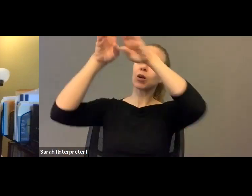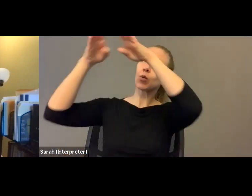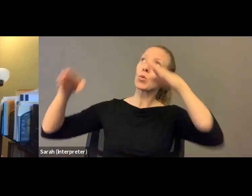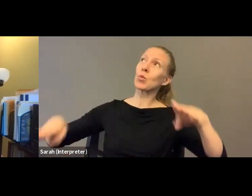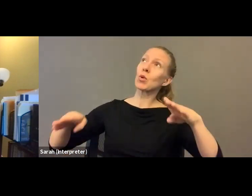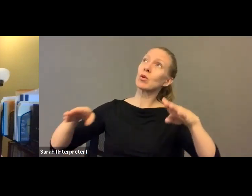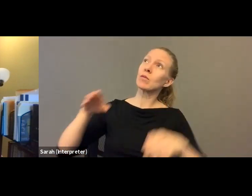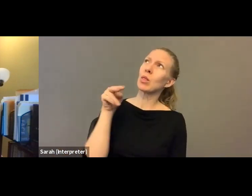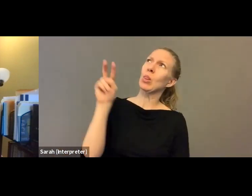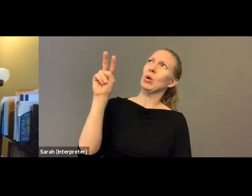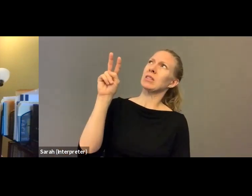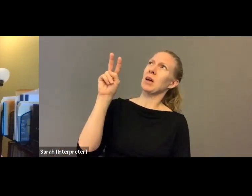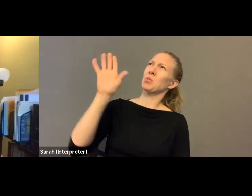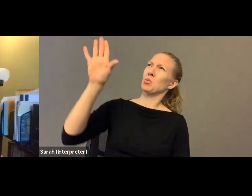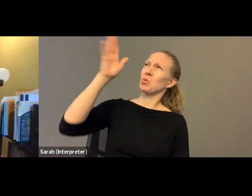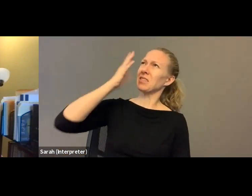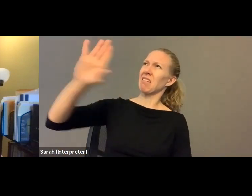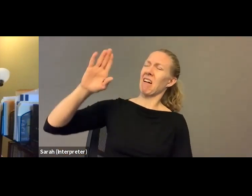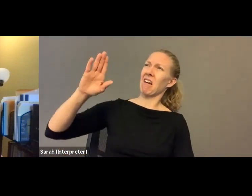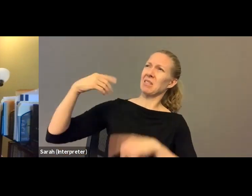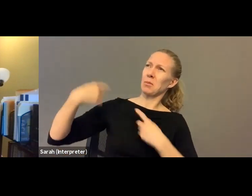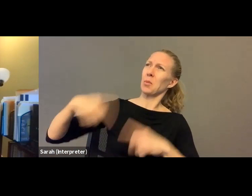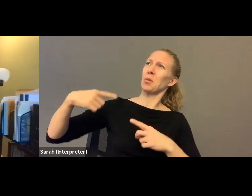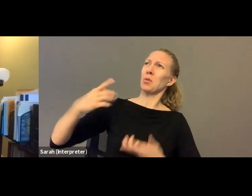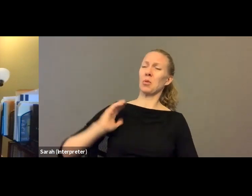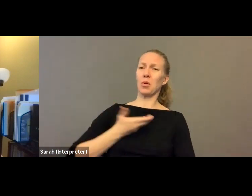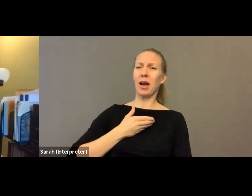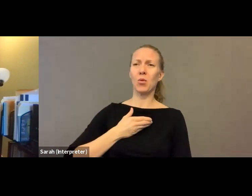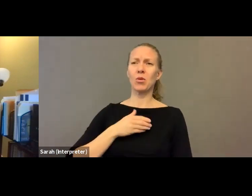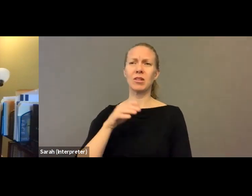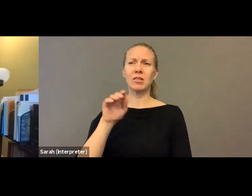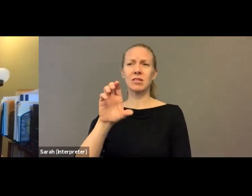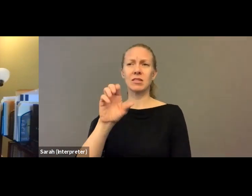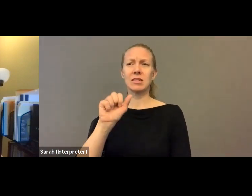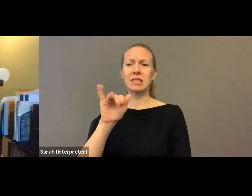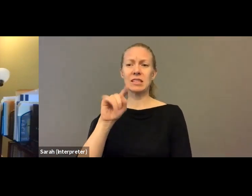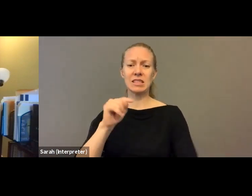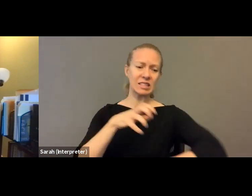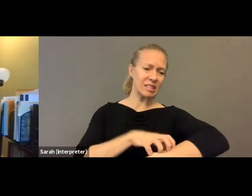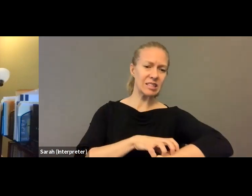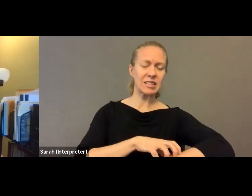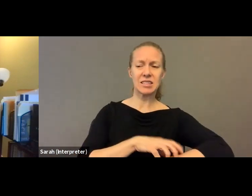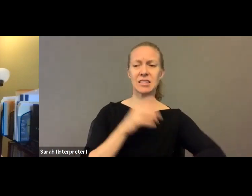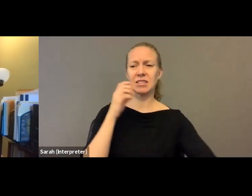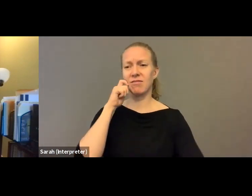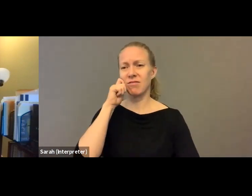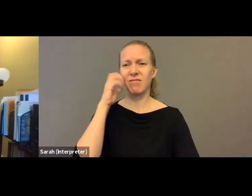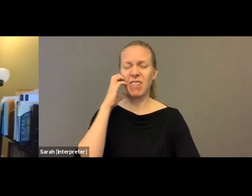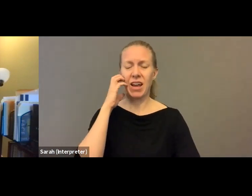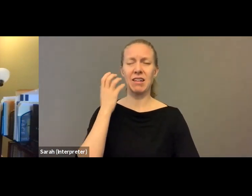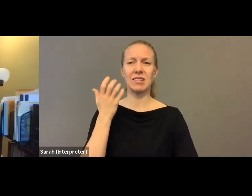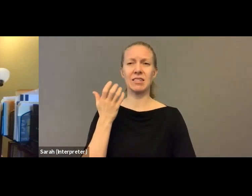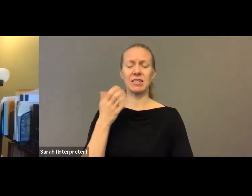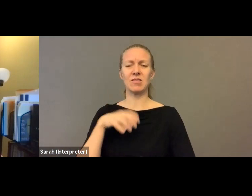God's beef, are cysts of fat, fragility. We'll remember the floor